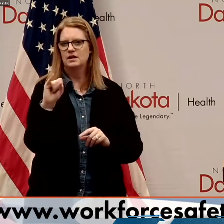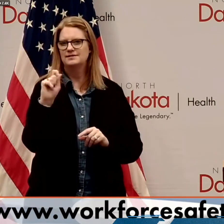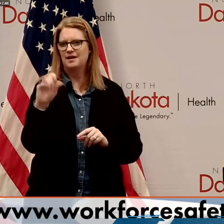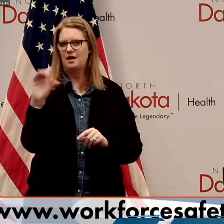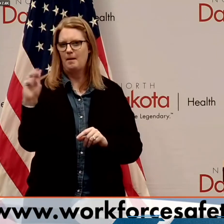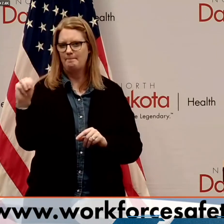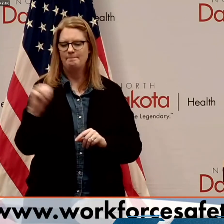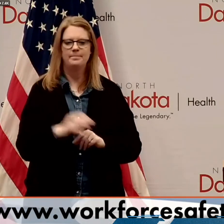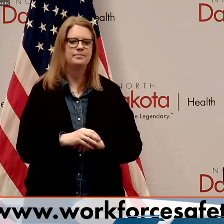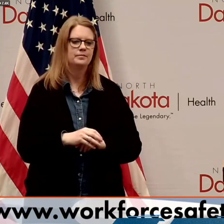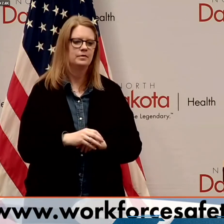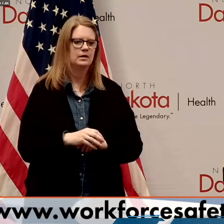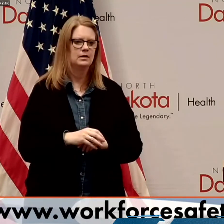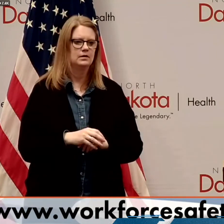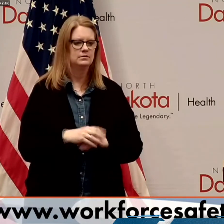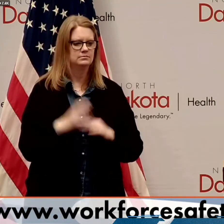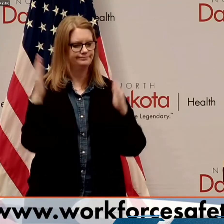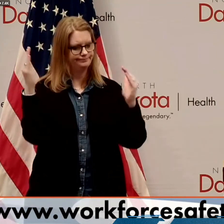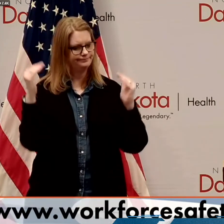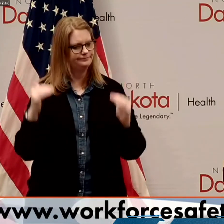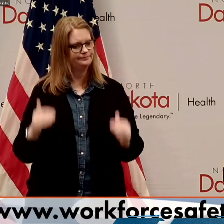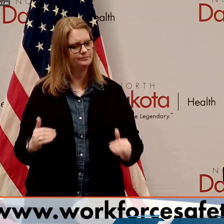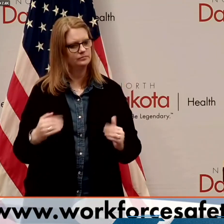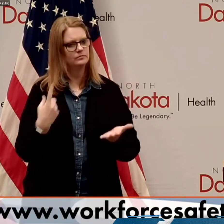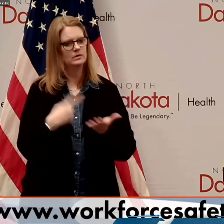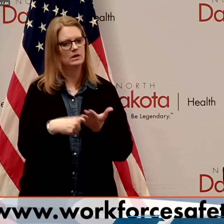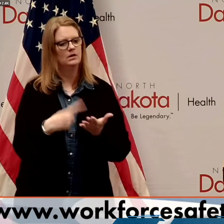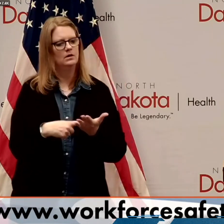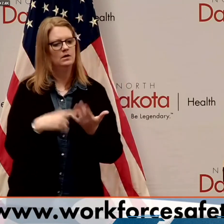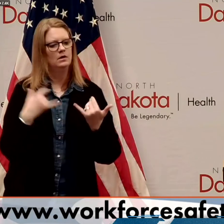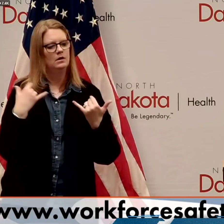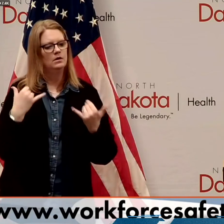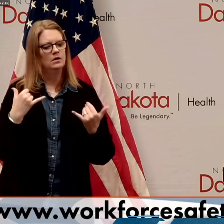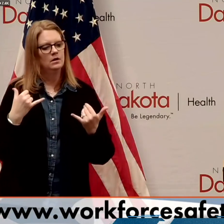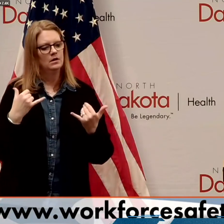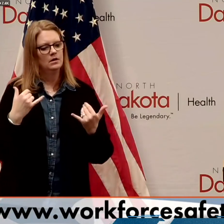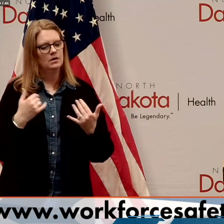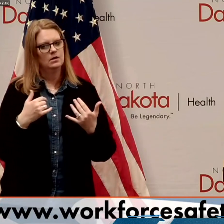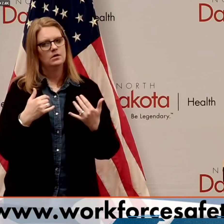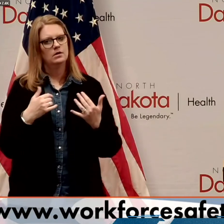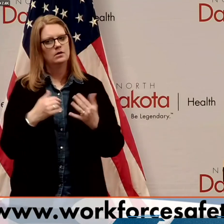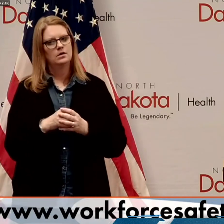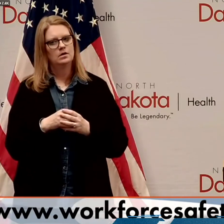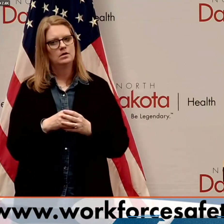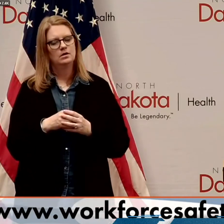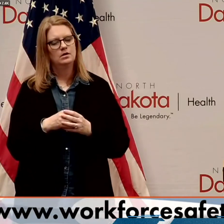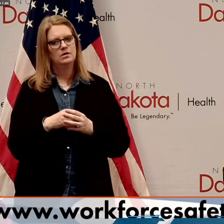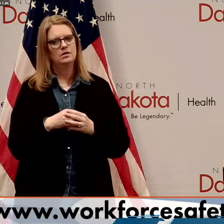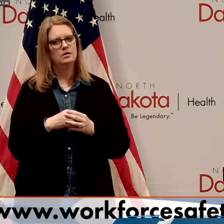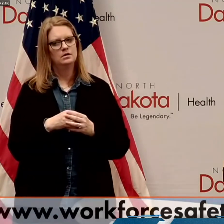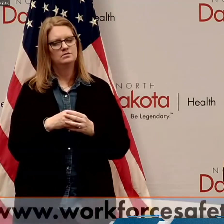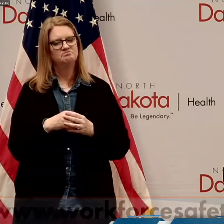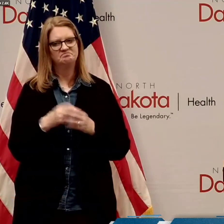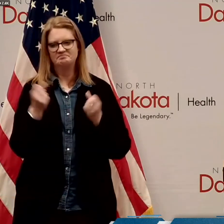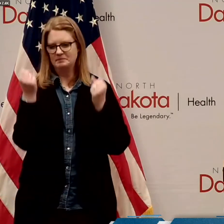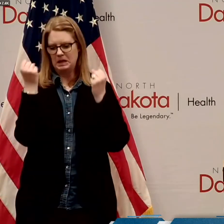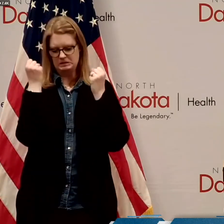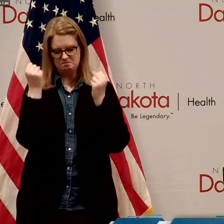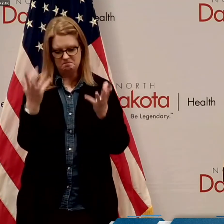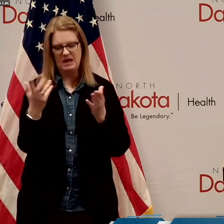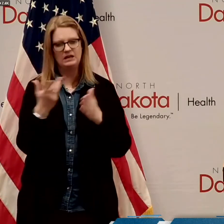workforcesafety.com. Next topic I want to talk about today is there's so many aspects to